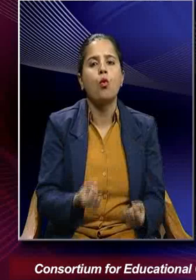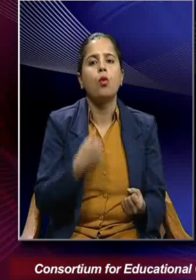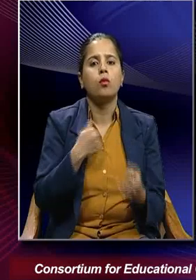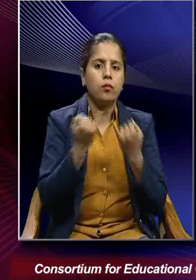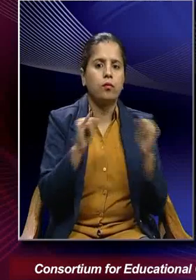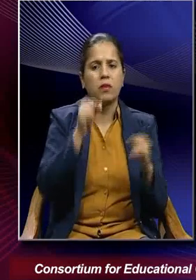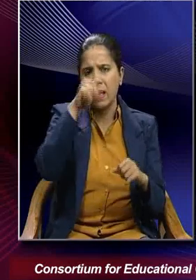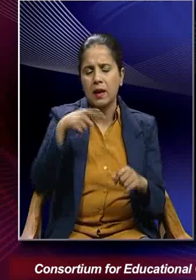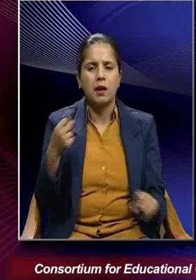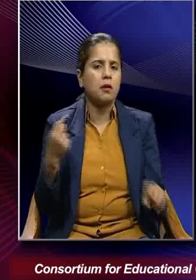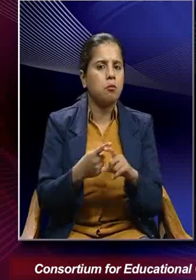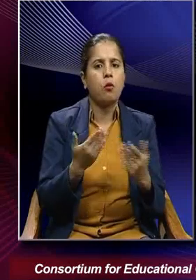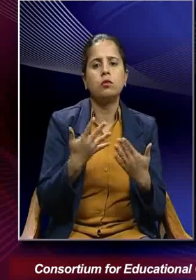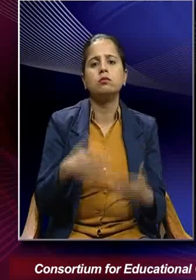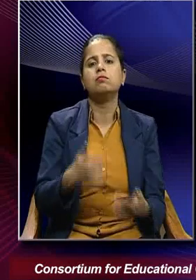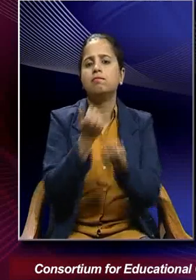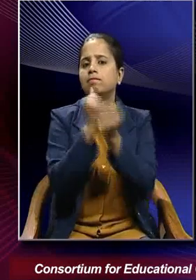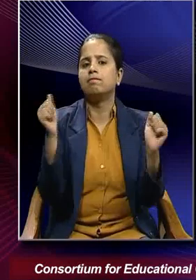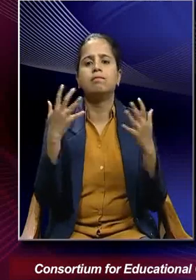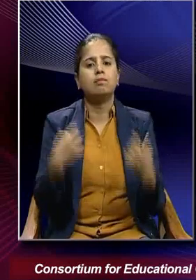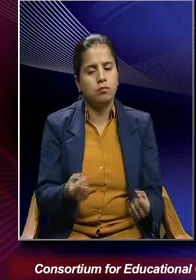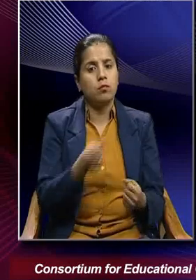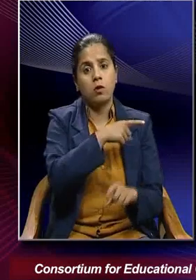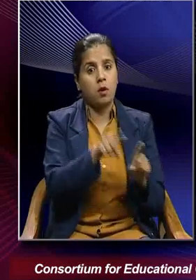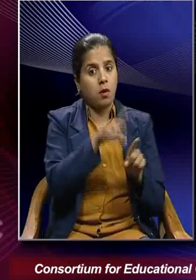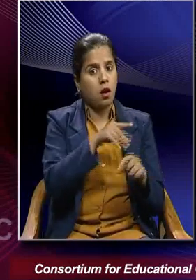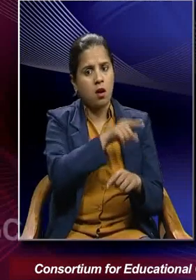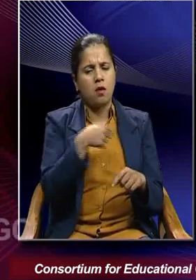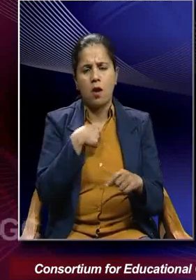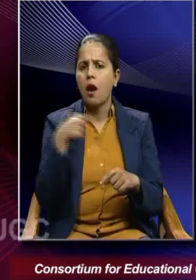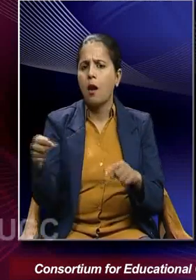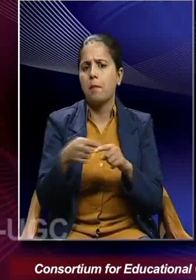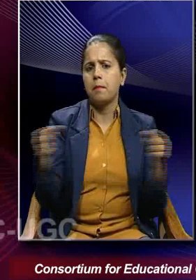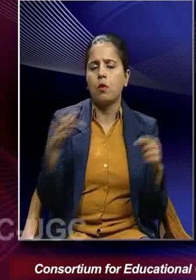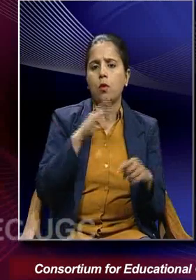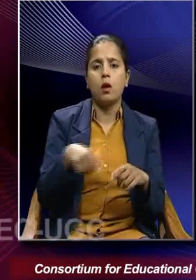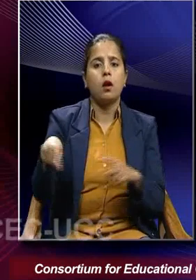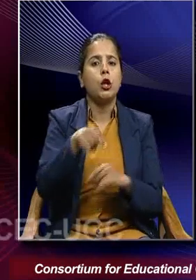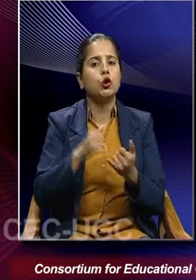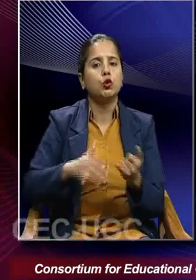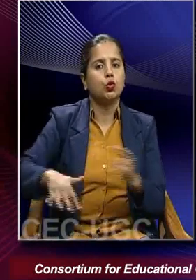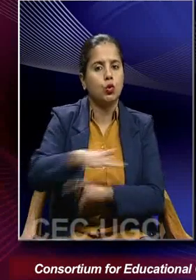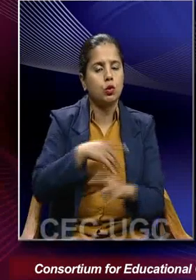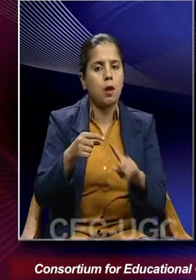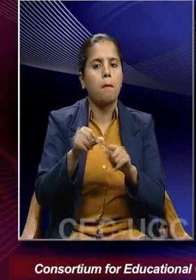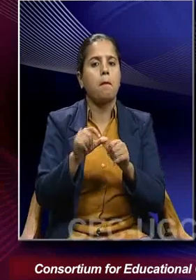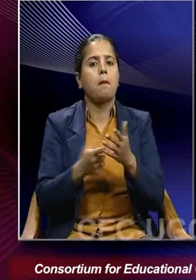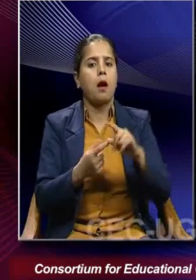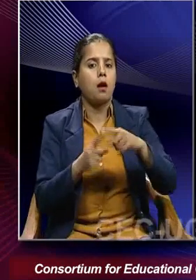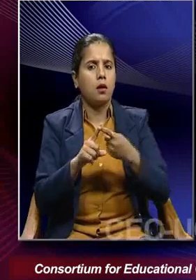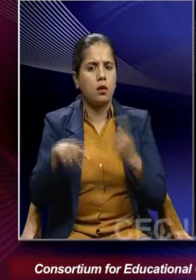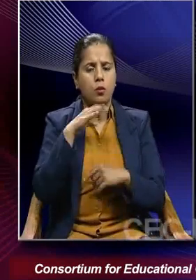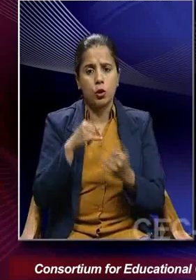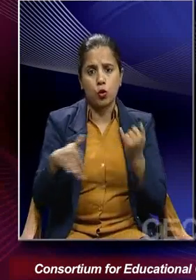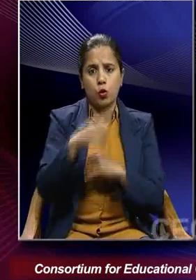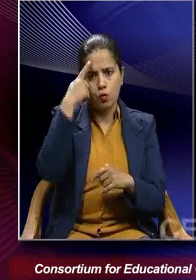of Indian independence. And he was also in a way opposed to the parrot cry of socialism, and he lashed out at against